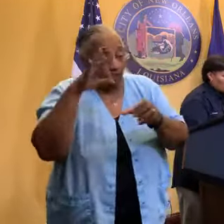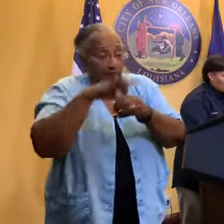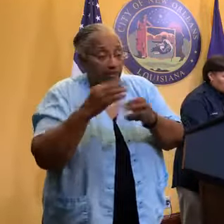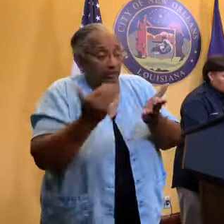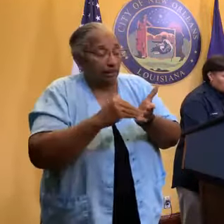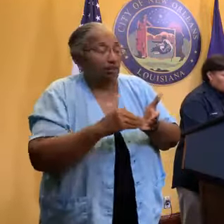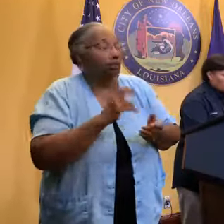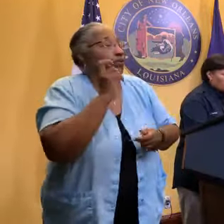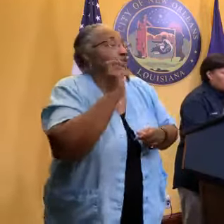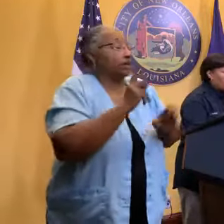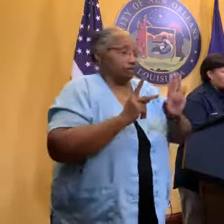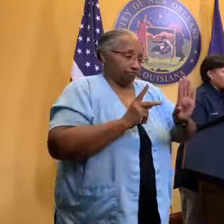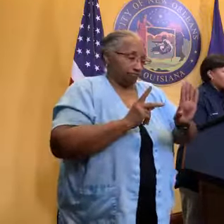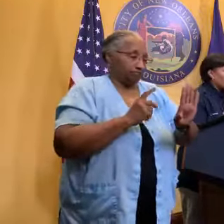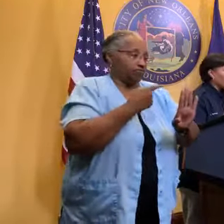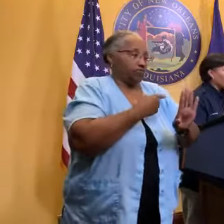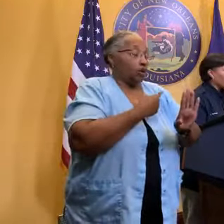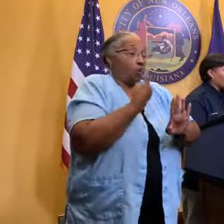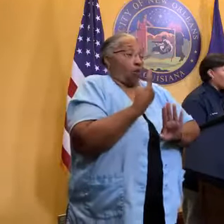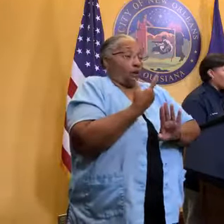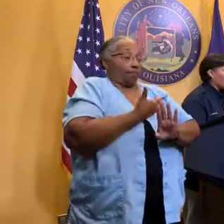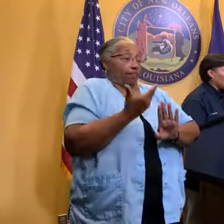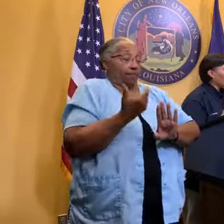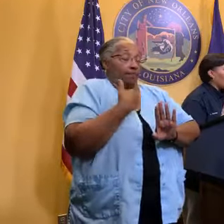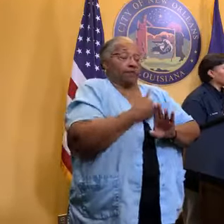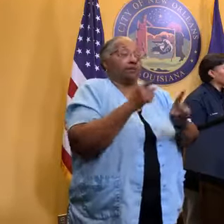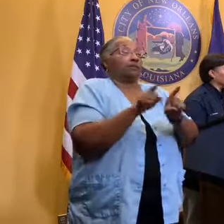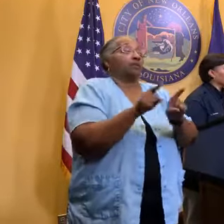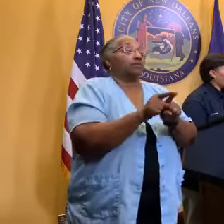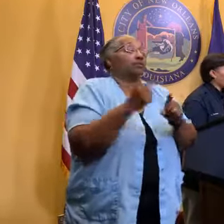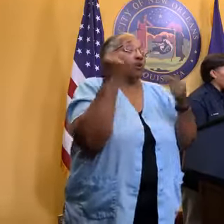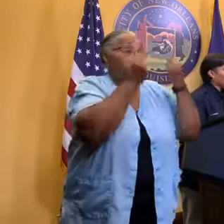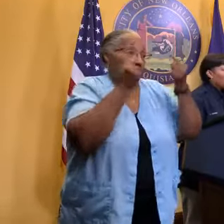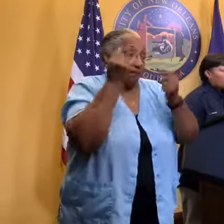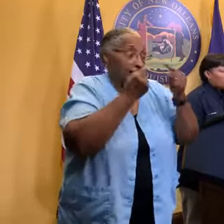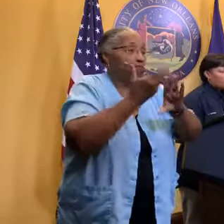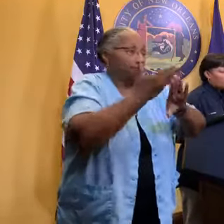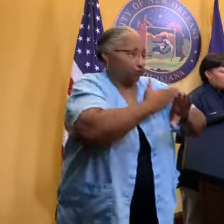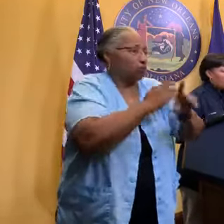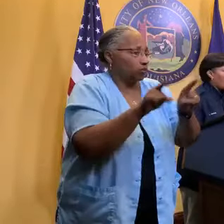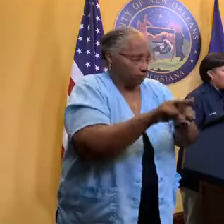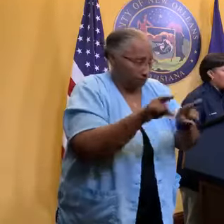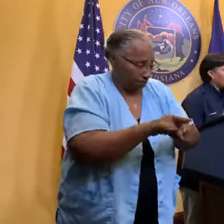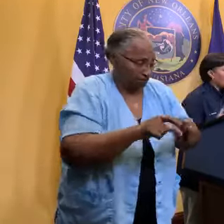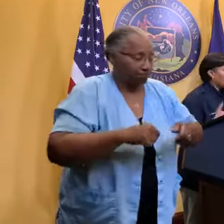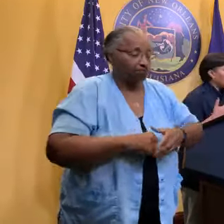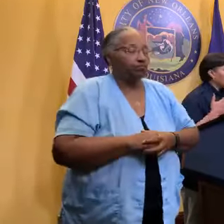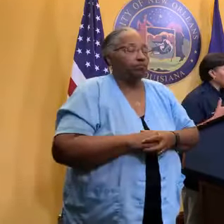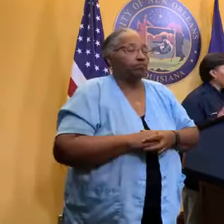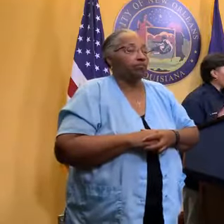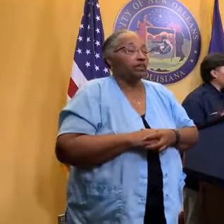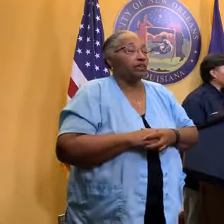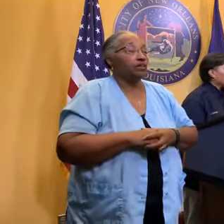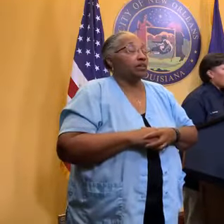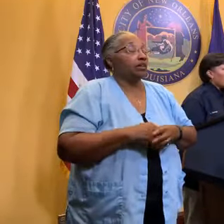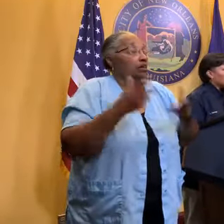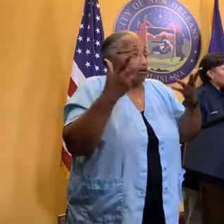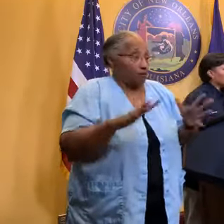one of the things, we're also thinking proactively as well. We have reached